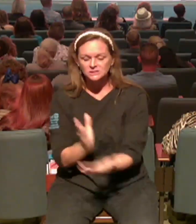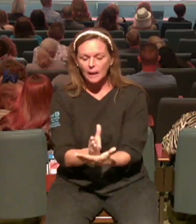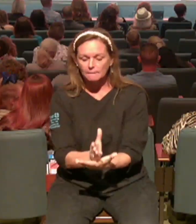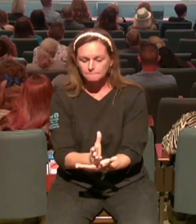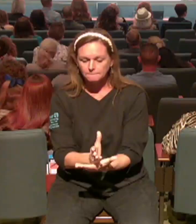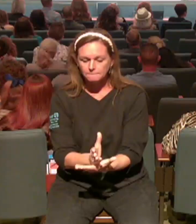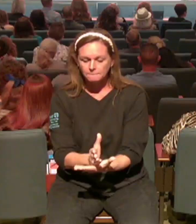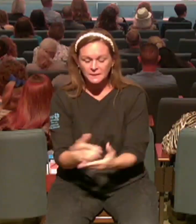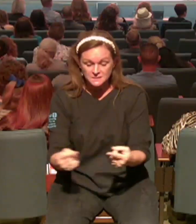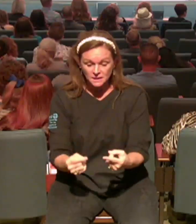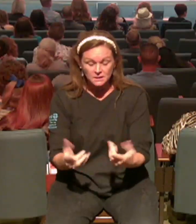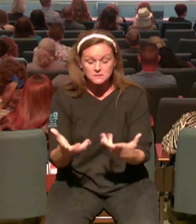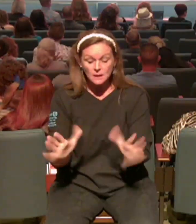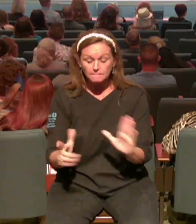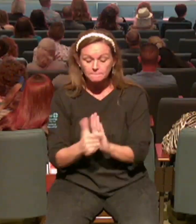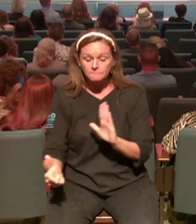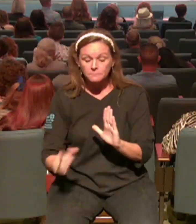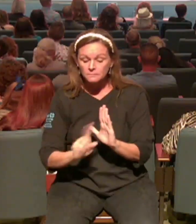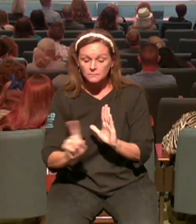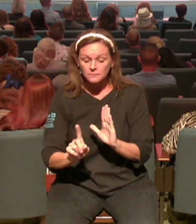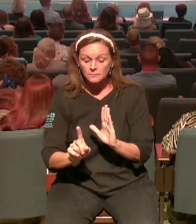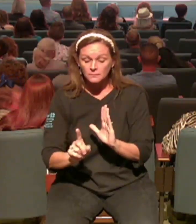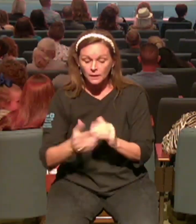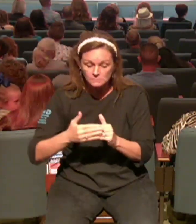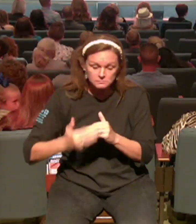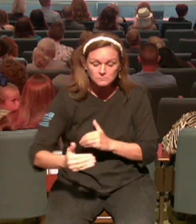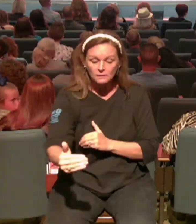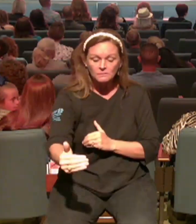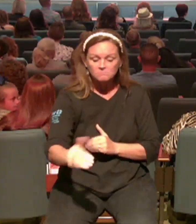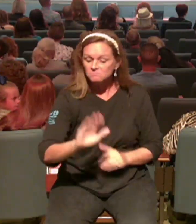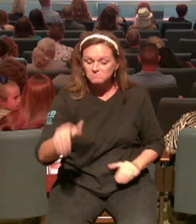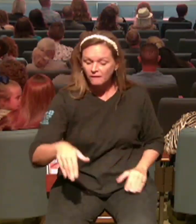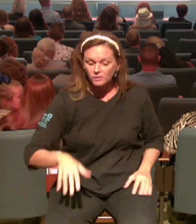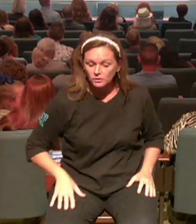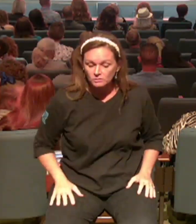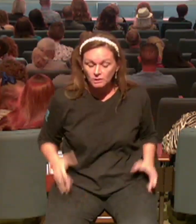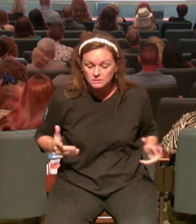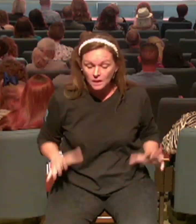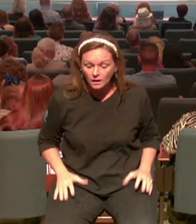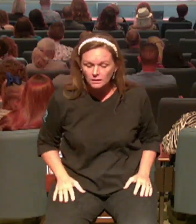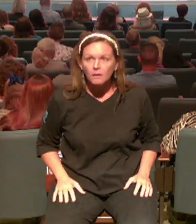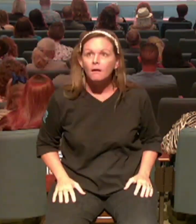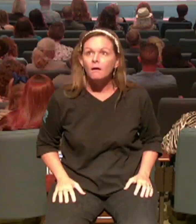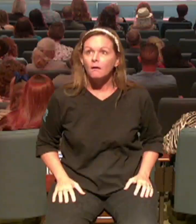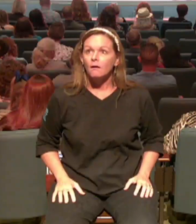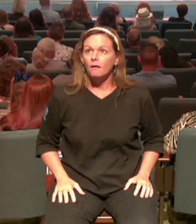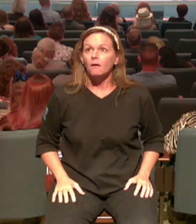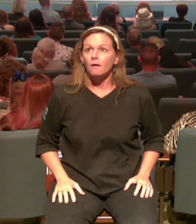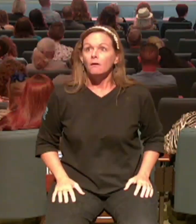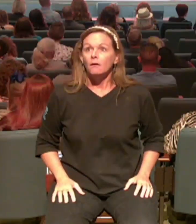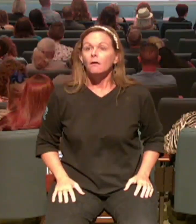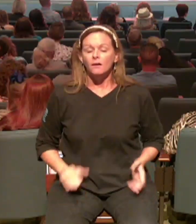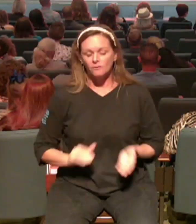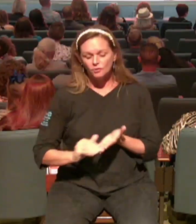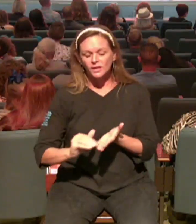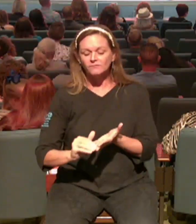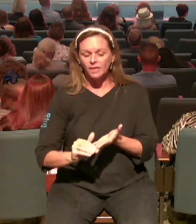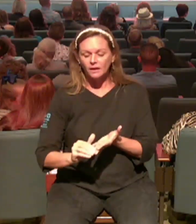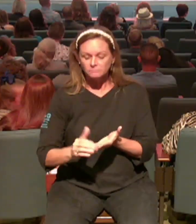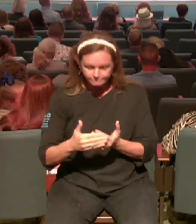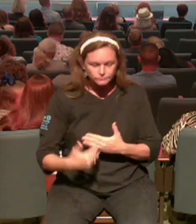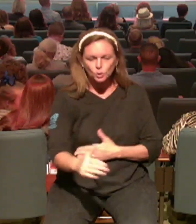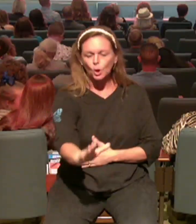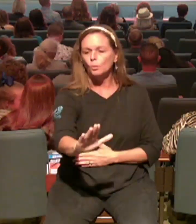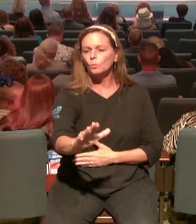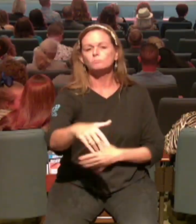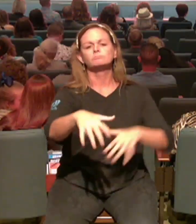or call it tolerance. But I don't want us to tolerate anything that keeps us away from God's best for our life in any area